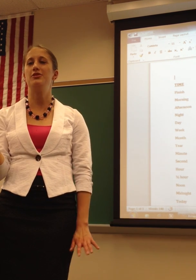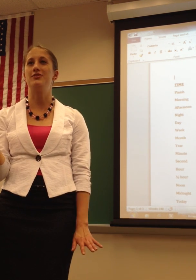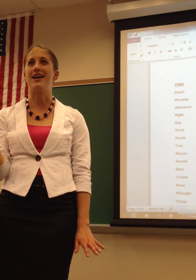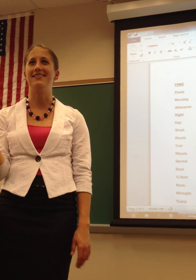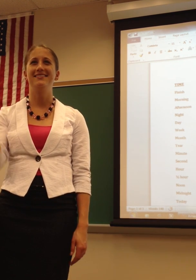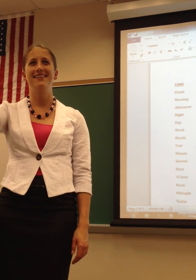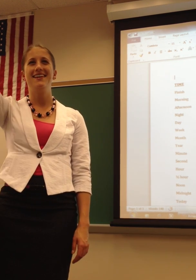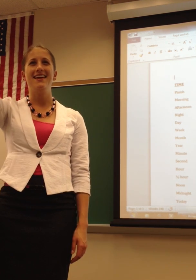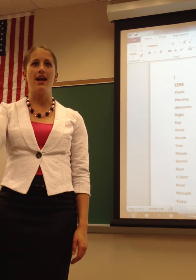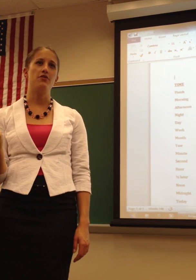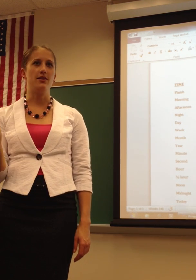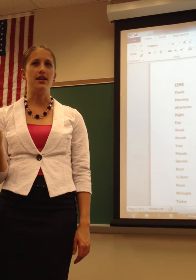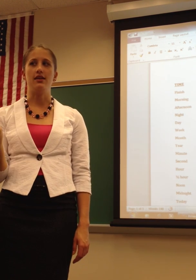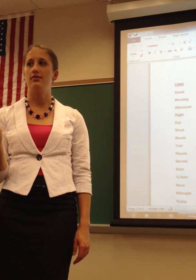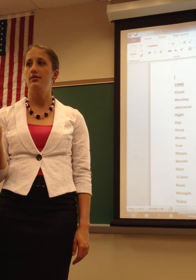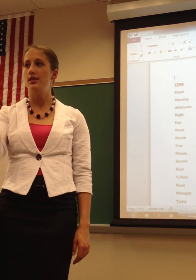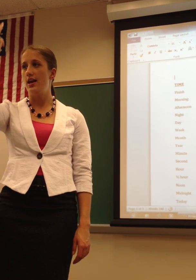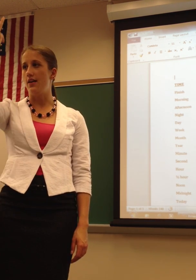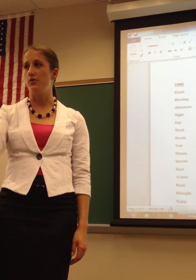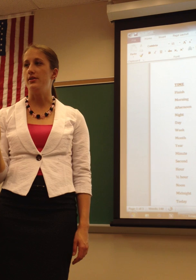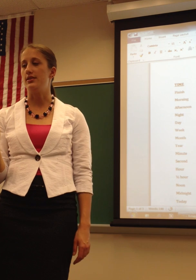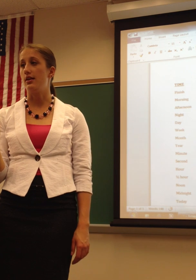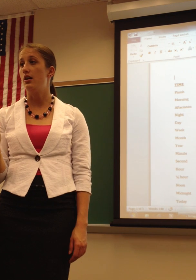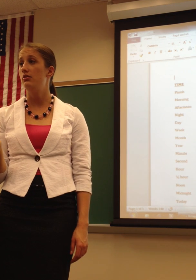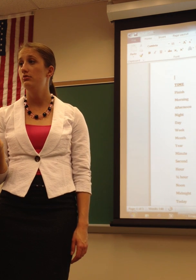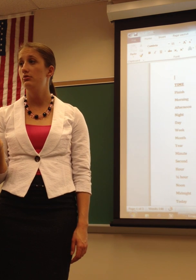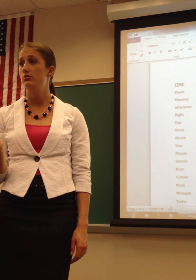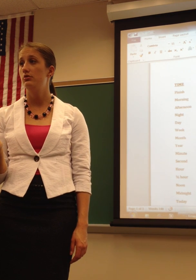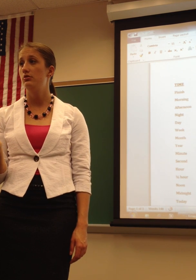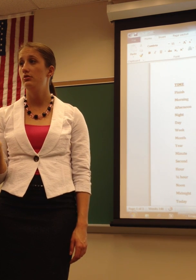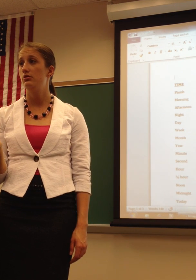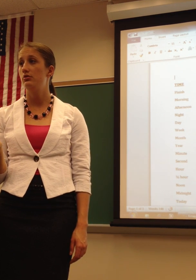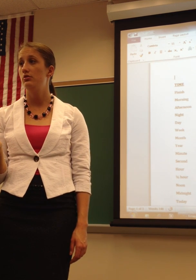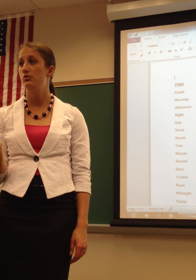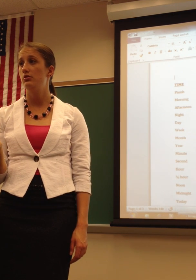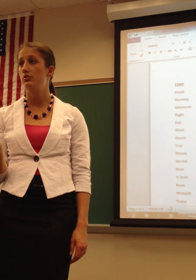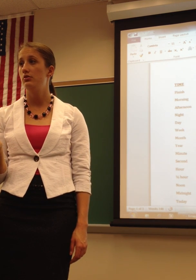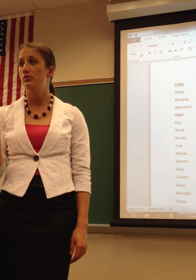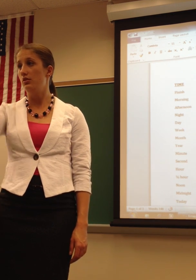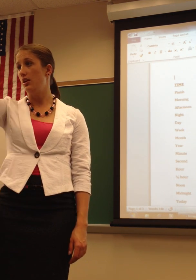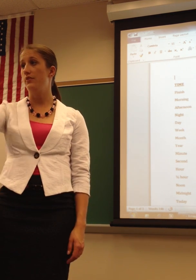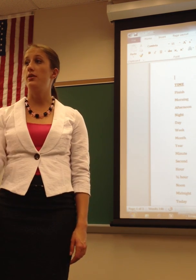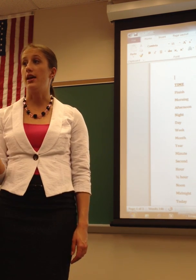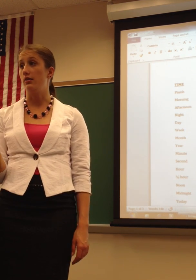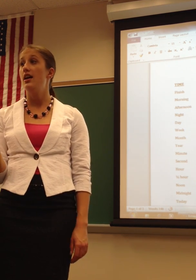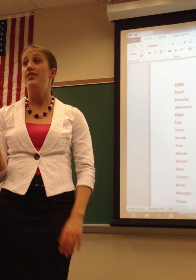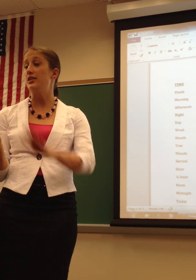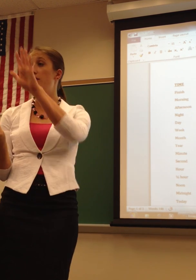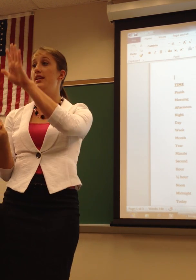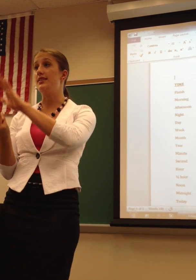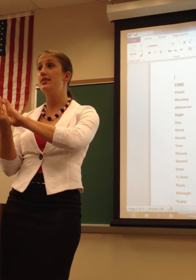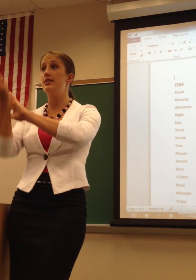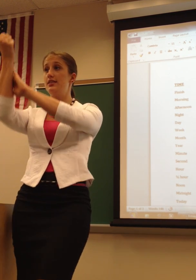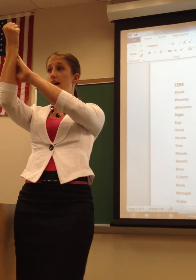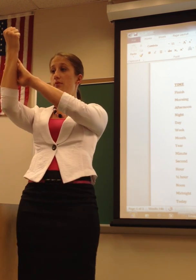Tuesday. Every Monday. Every Monday again. Every Wednesday. Huh? What about Monday? That's gonna Every be- Monday. That's what it is. This sign right